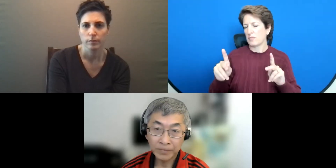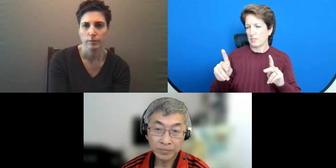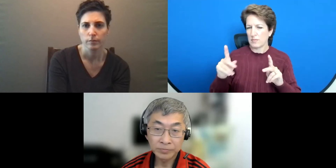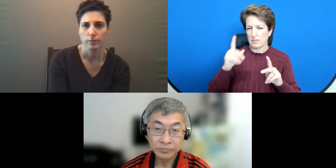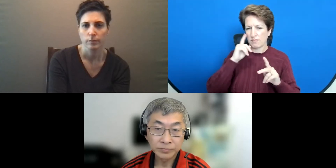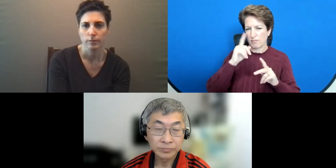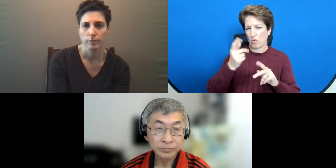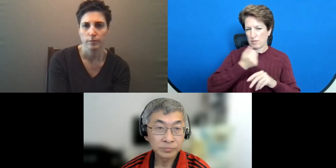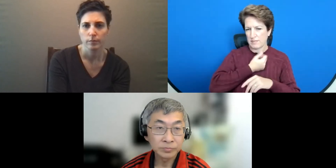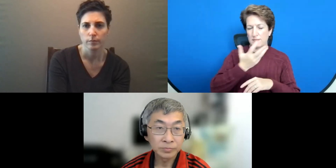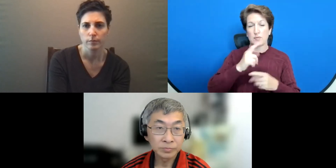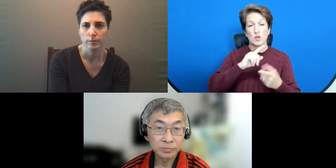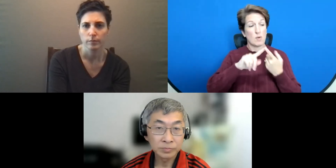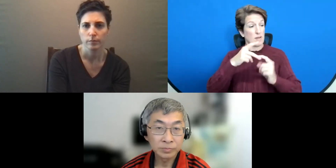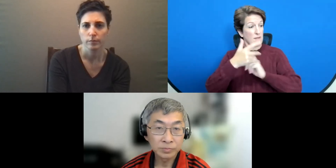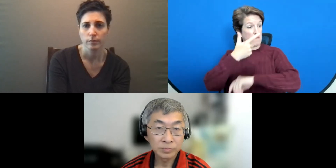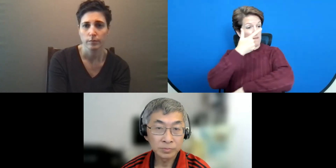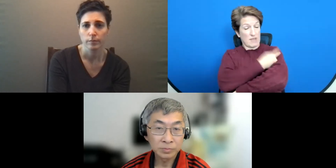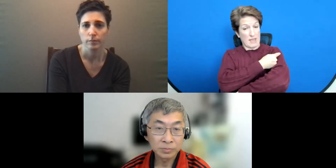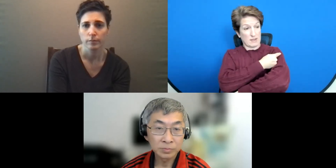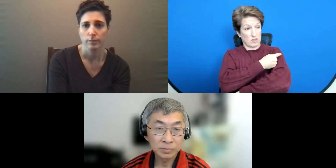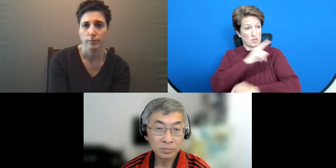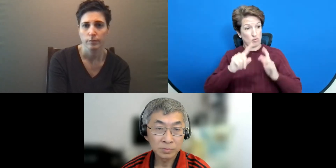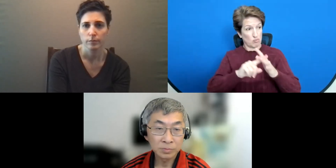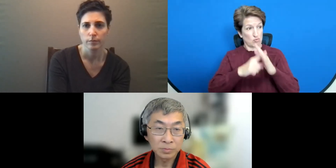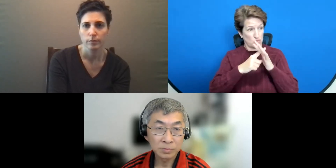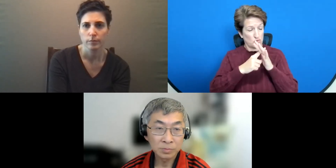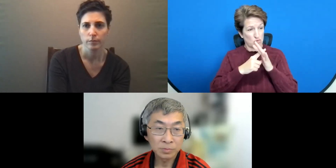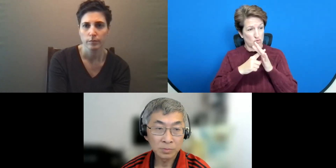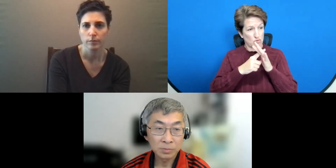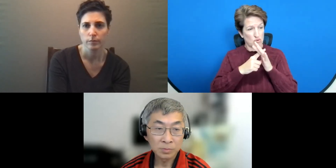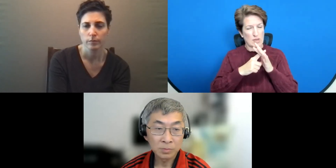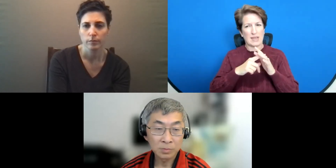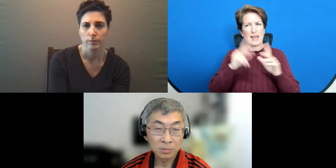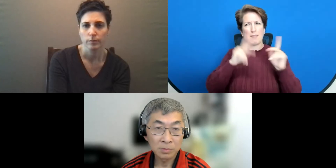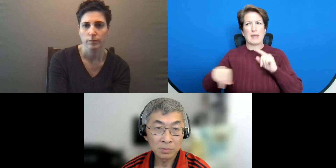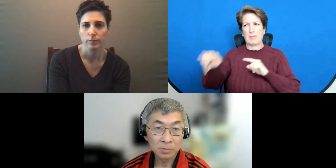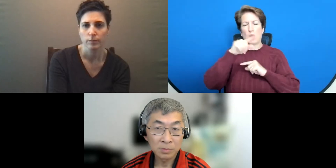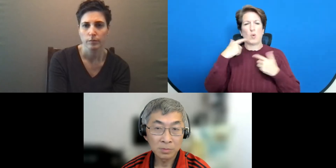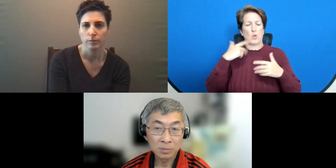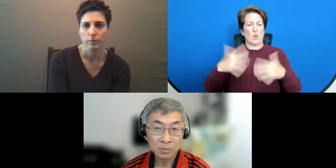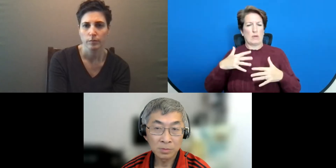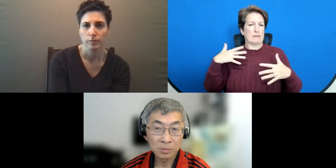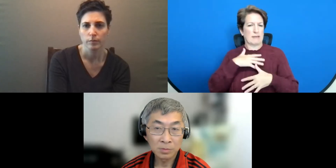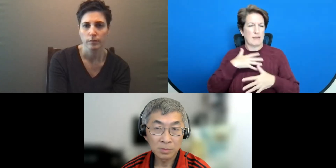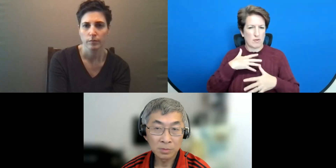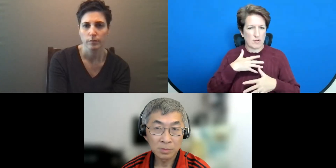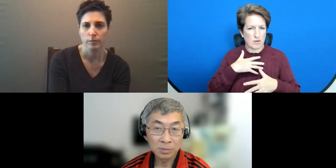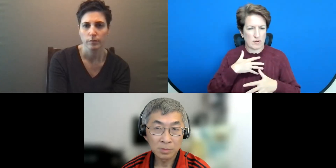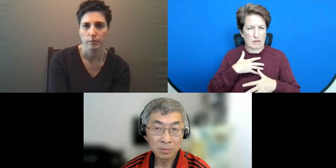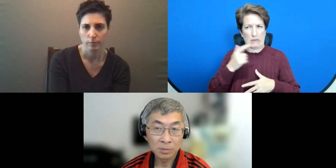the vaccination started, it was everyone was scared and they were not ready to take